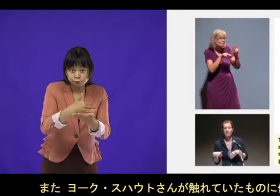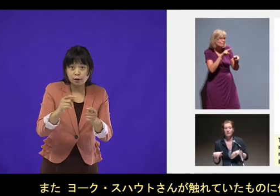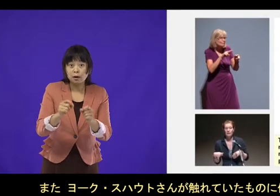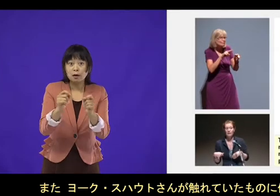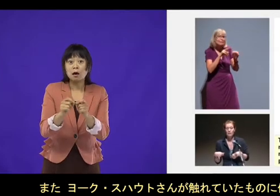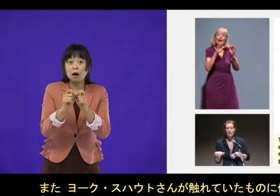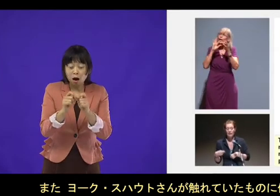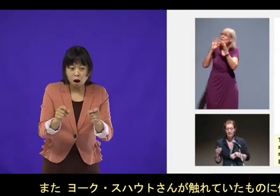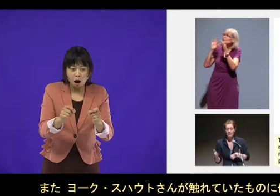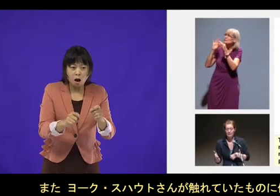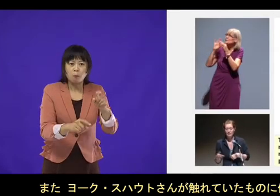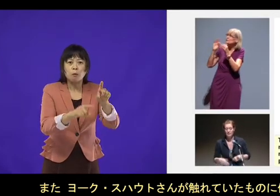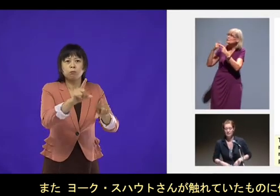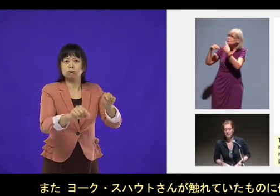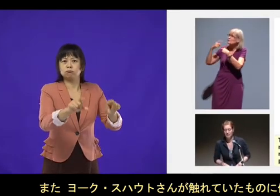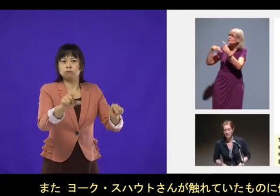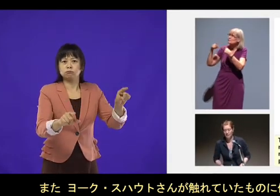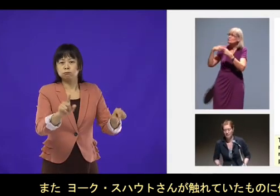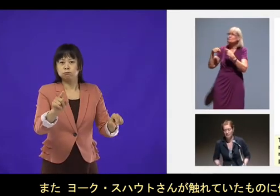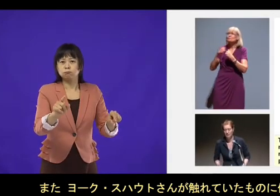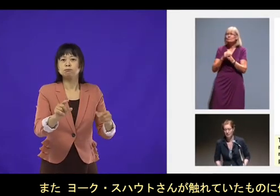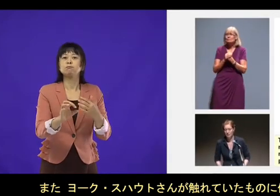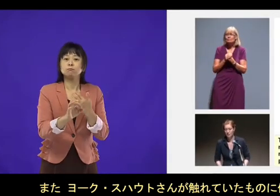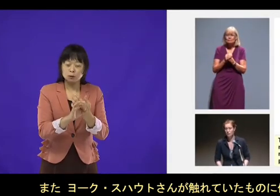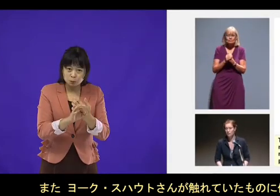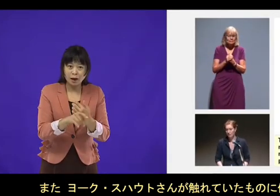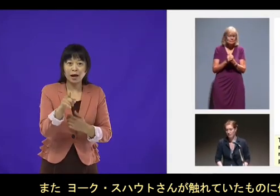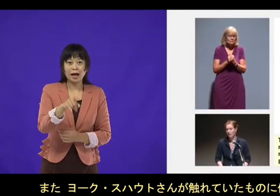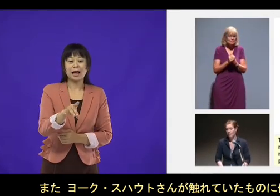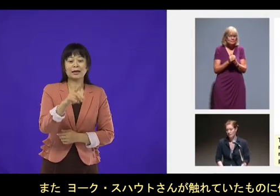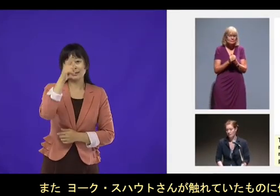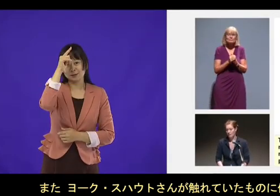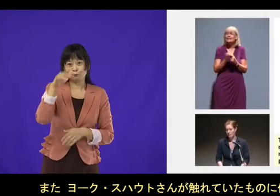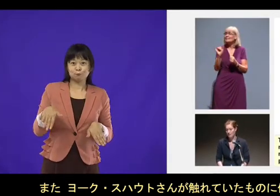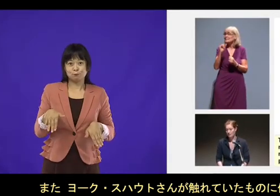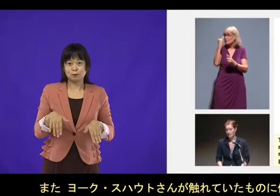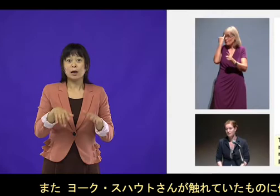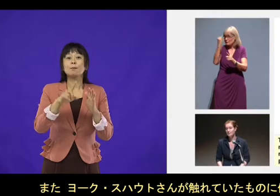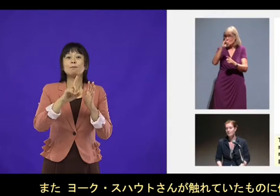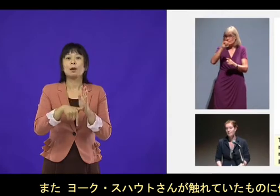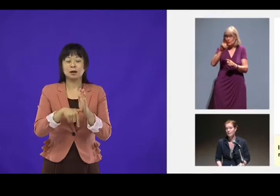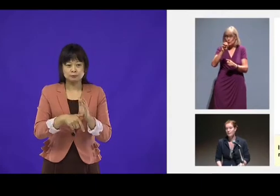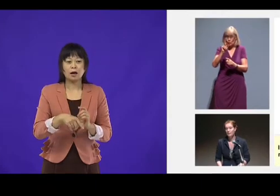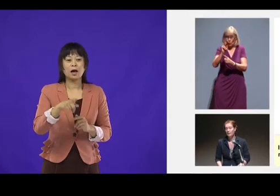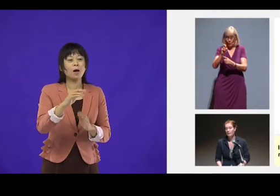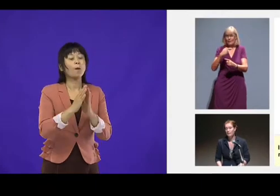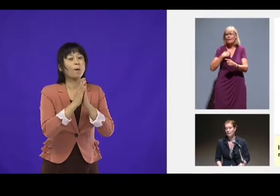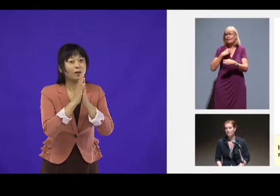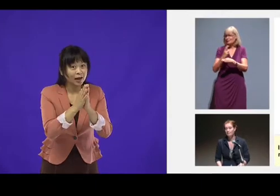things, like the types of materials Yoke discussed.